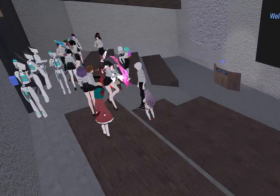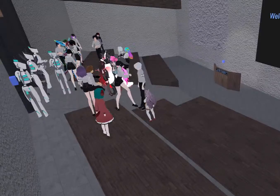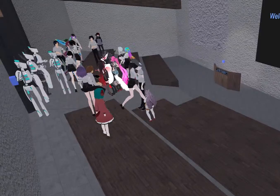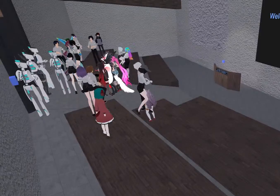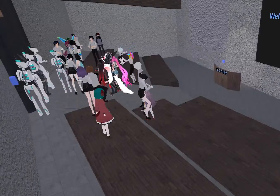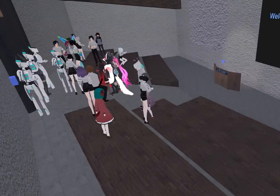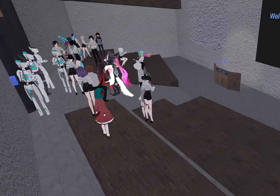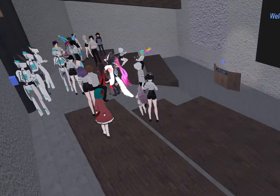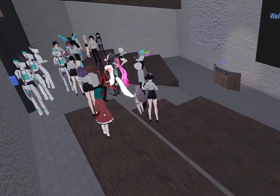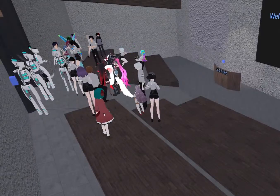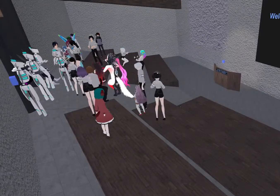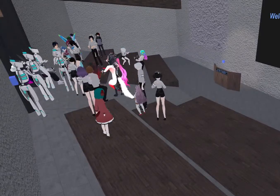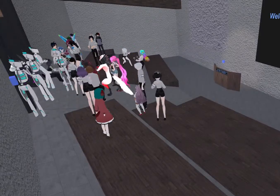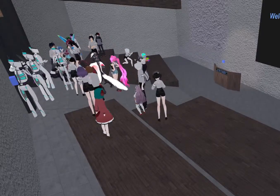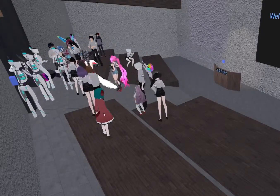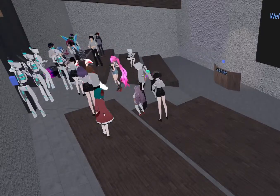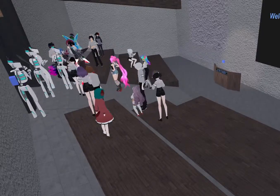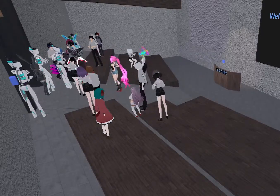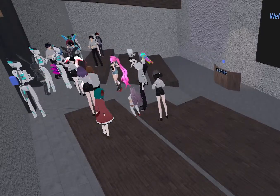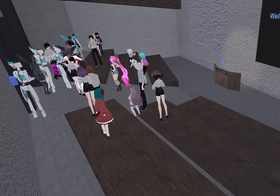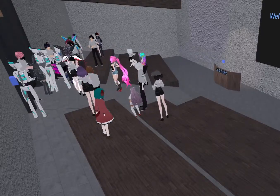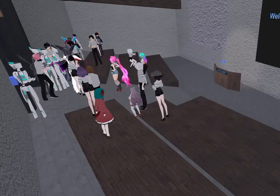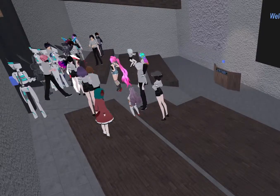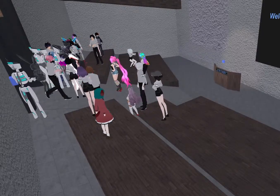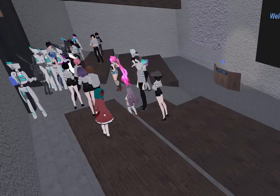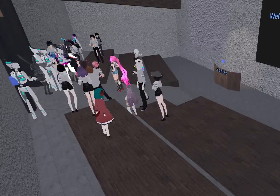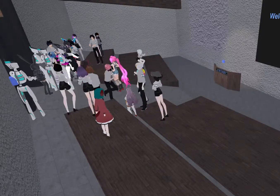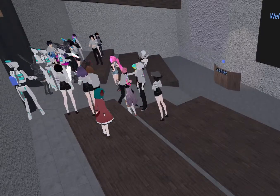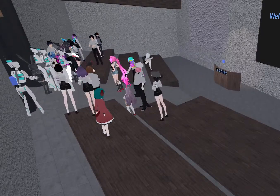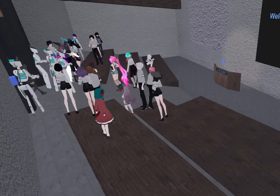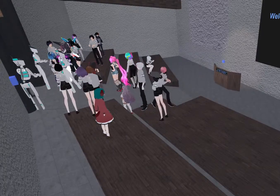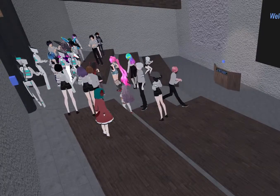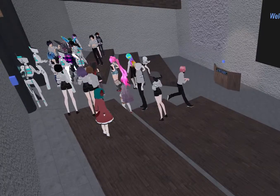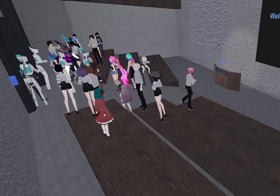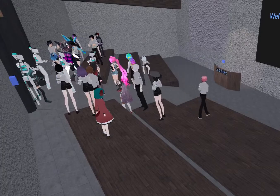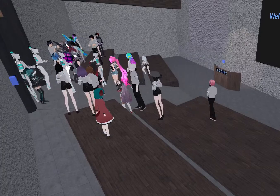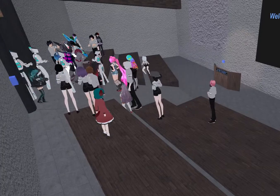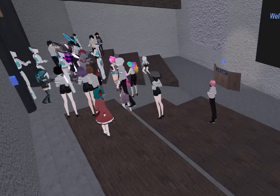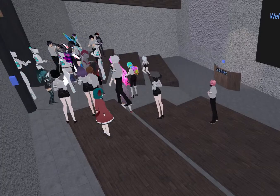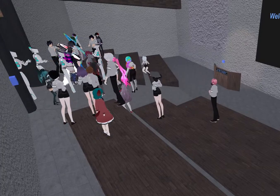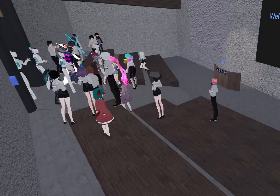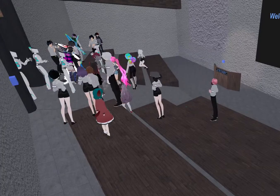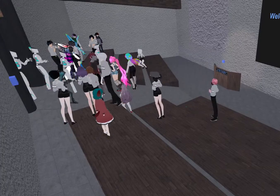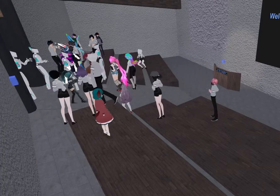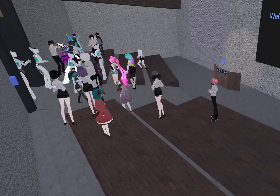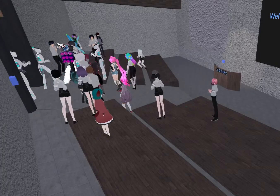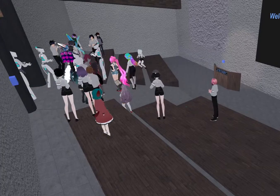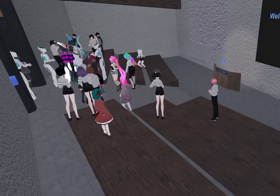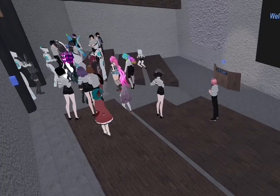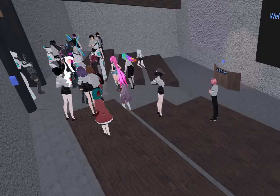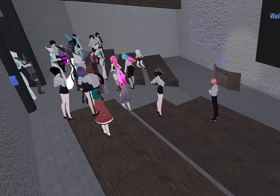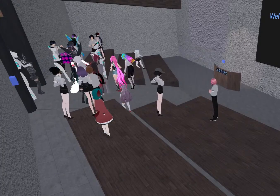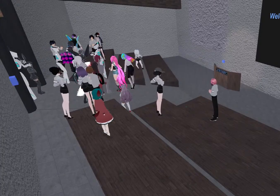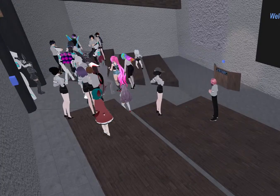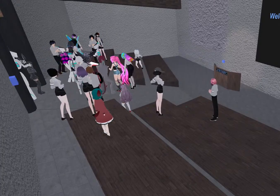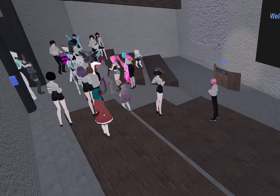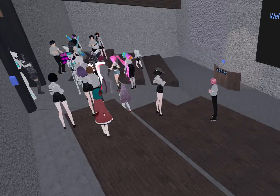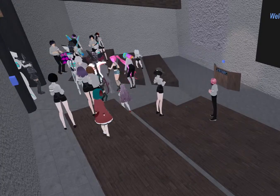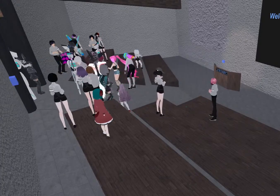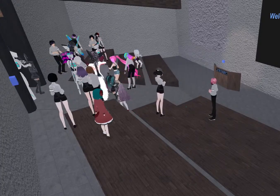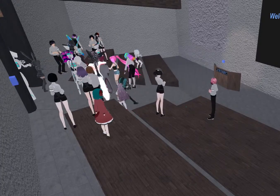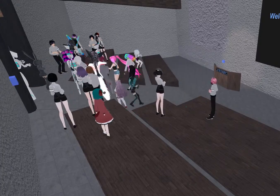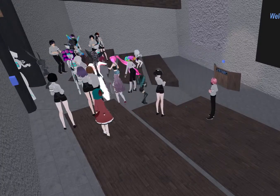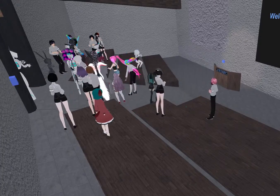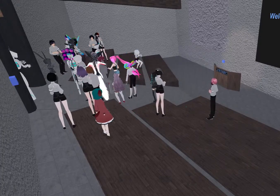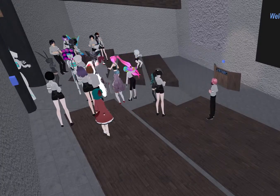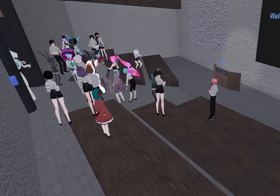wanted to What? talk. You're being surrounded now. Yeah, All her your mind teeth is are violated. individually What the fuck? modeled. You have like it's Oh, really disturbing. yeah, they